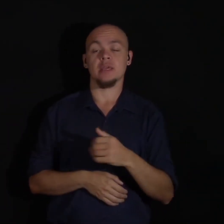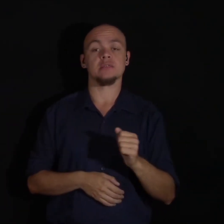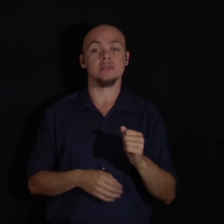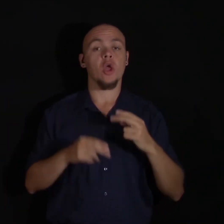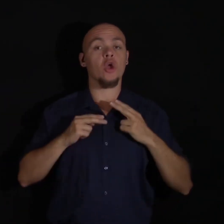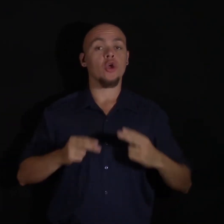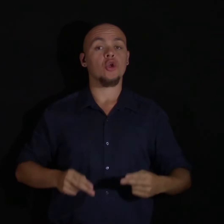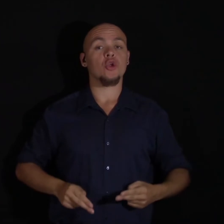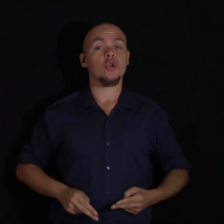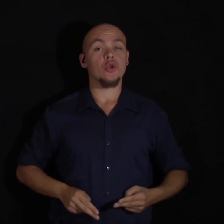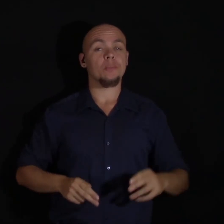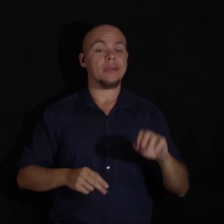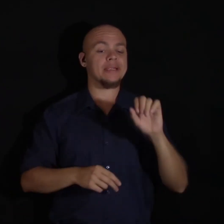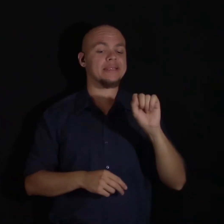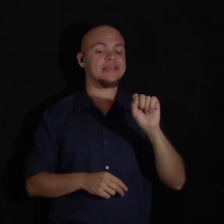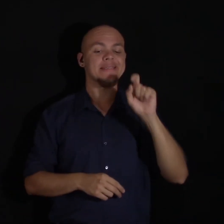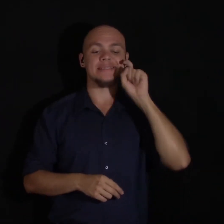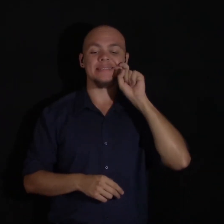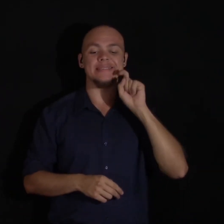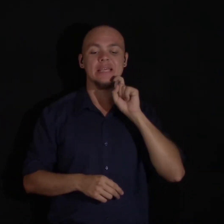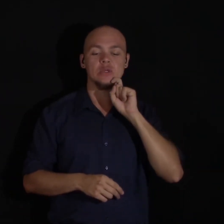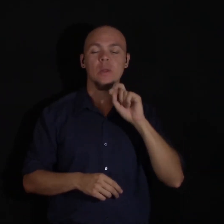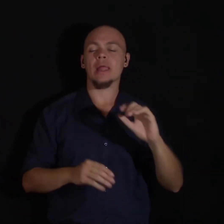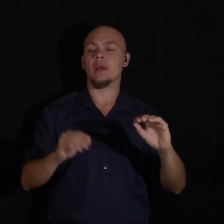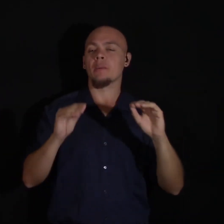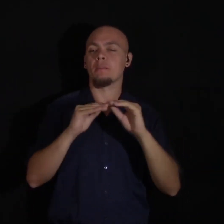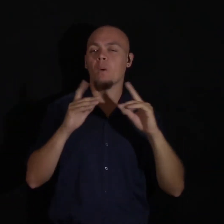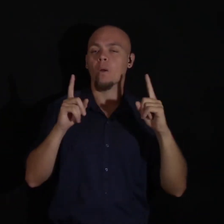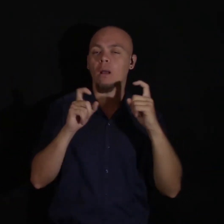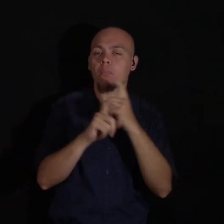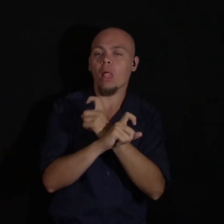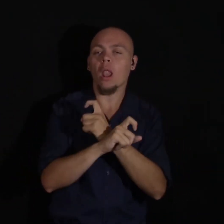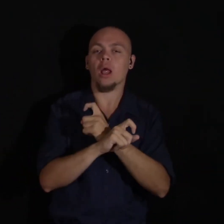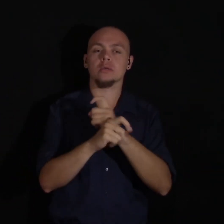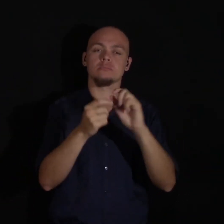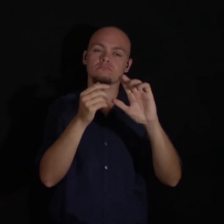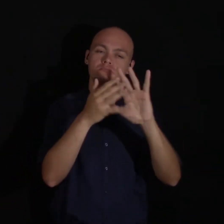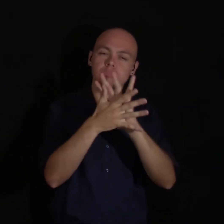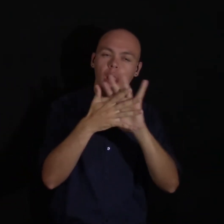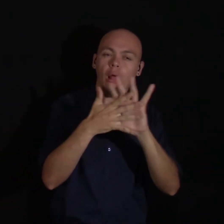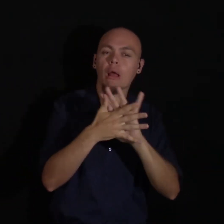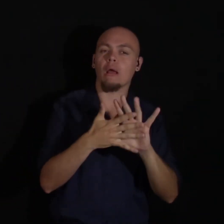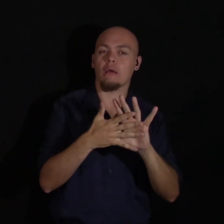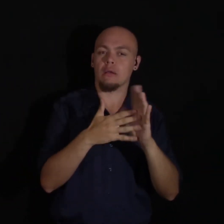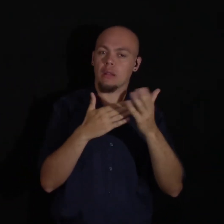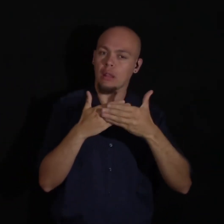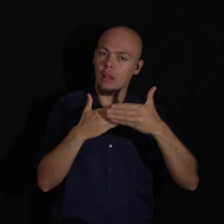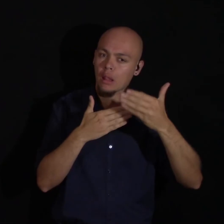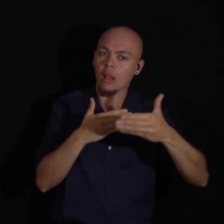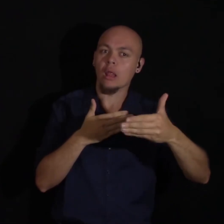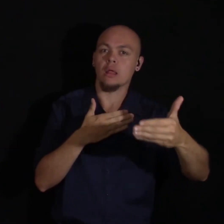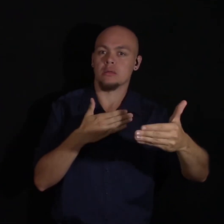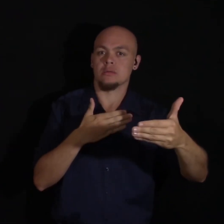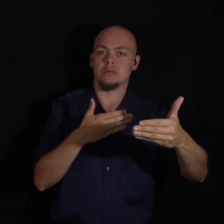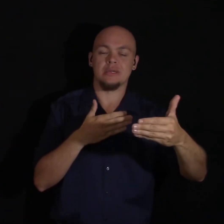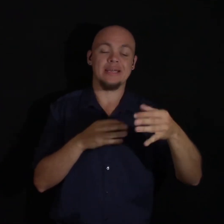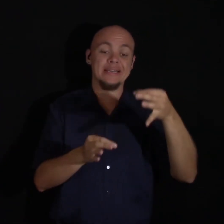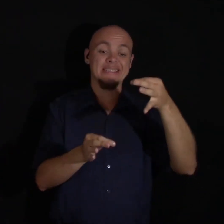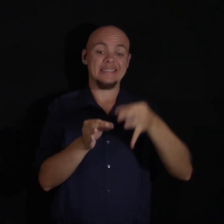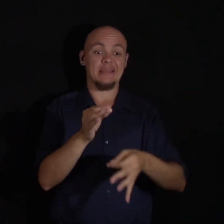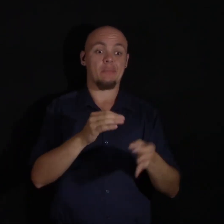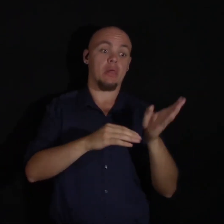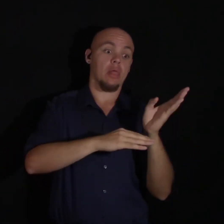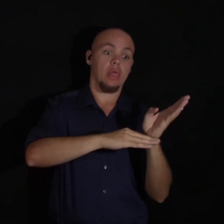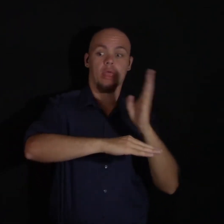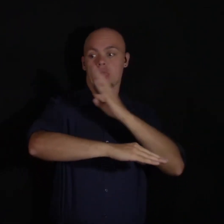more complex, diverse, blurred, and so on, than the traditional simplistic binary image